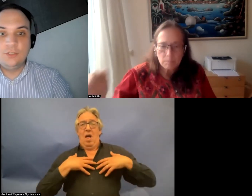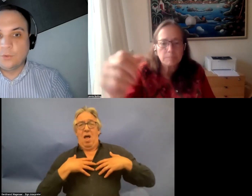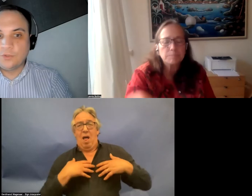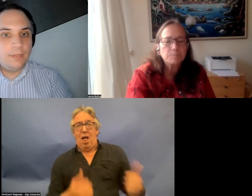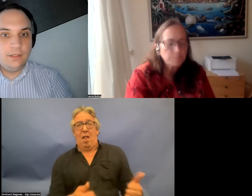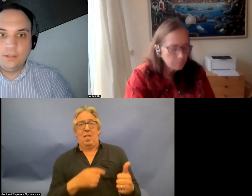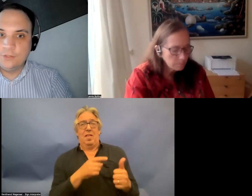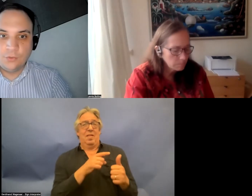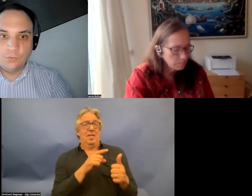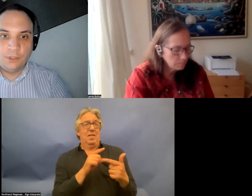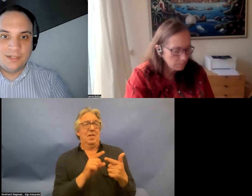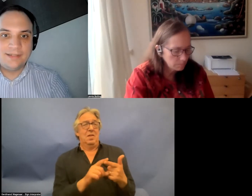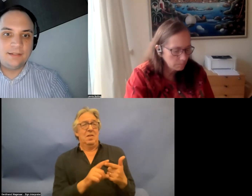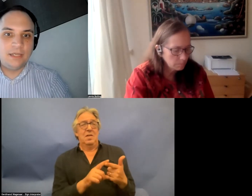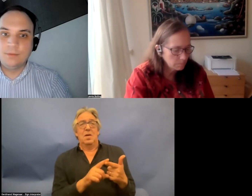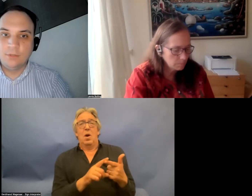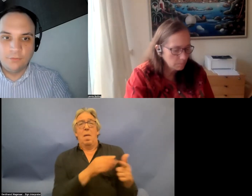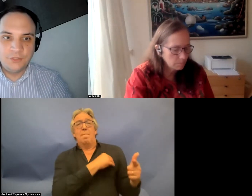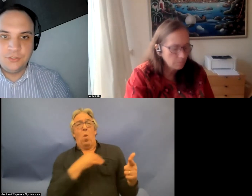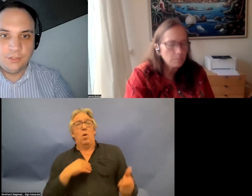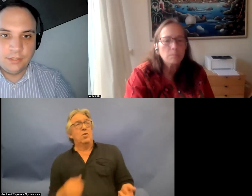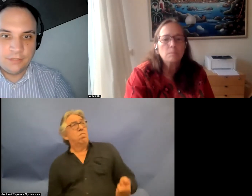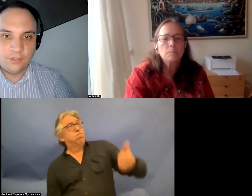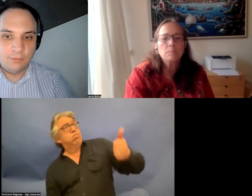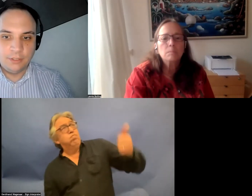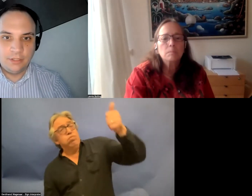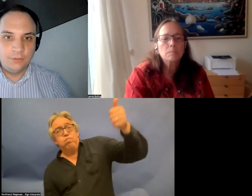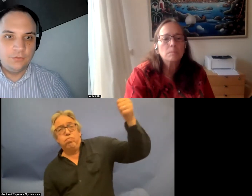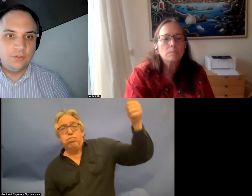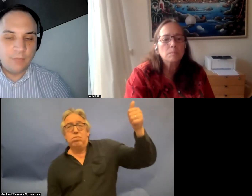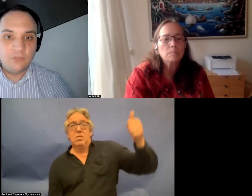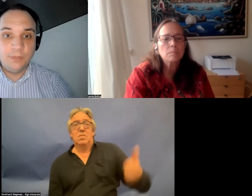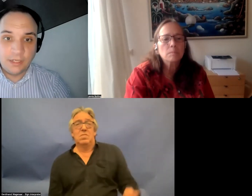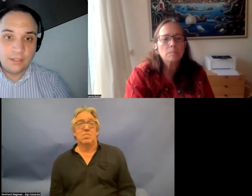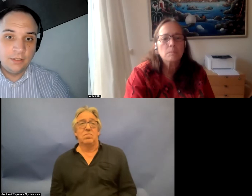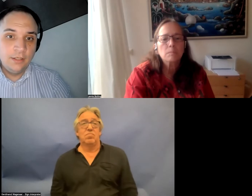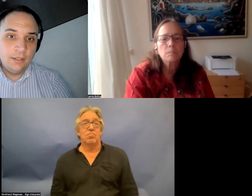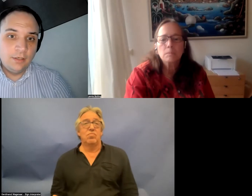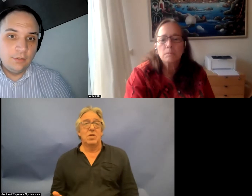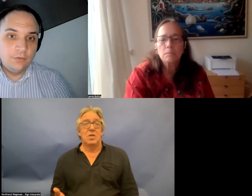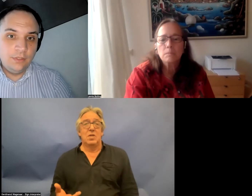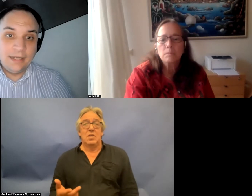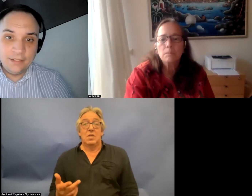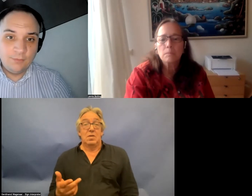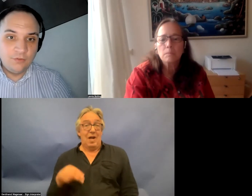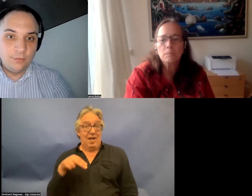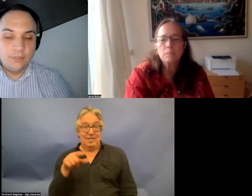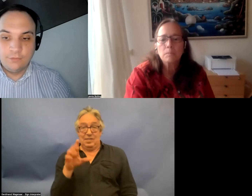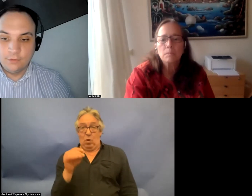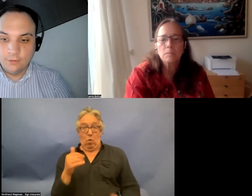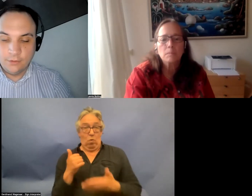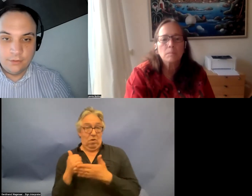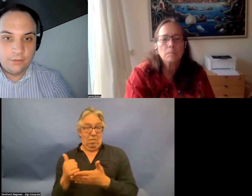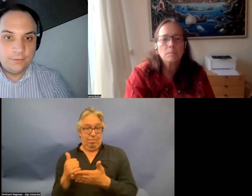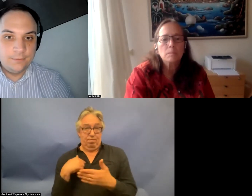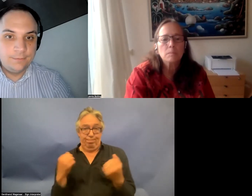as NGOs, many NGOs, we are not capable of changing the landscape right now. This must be done on the highest possible